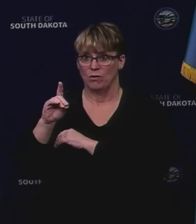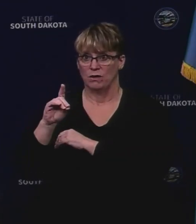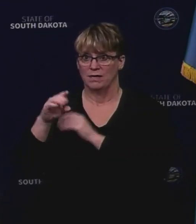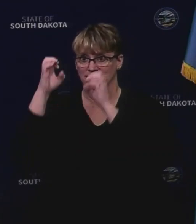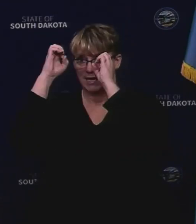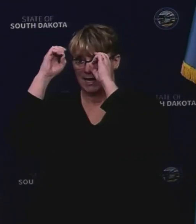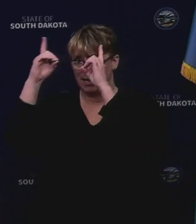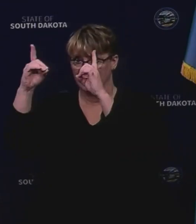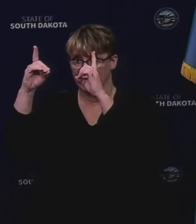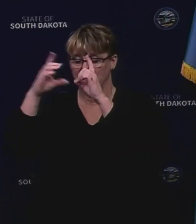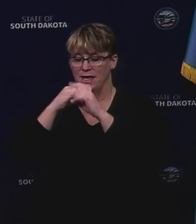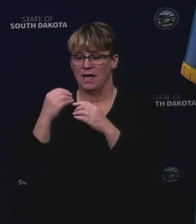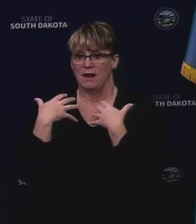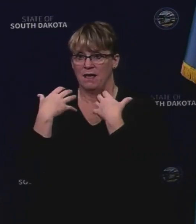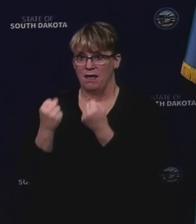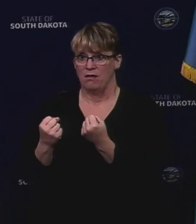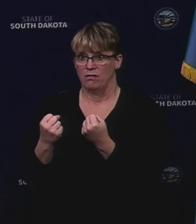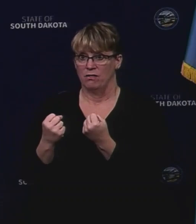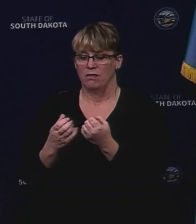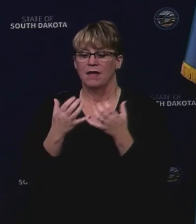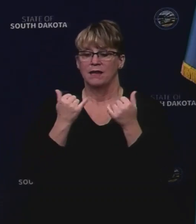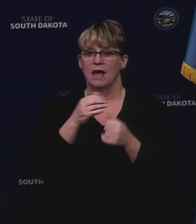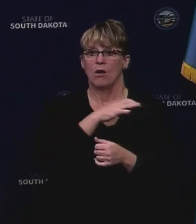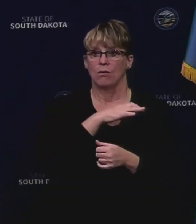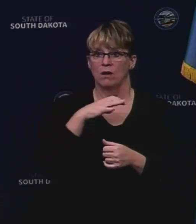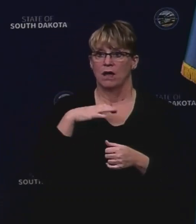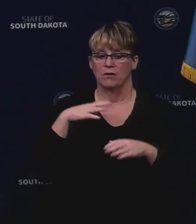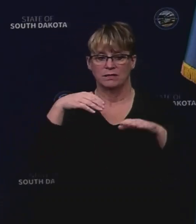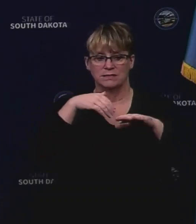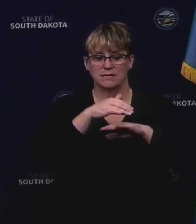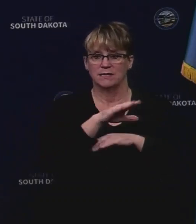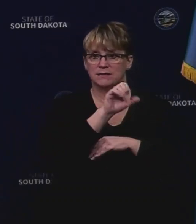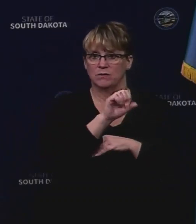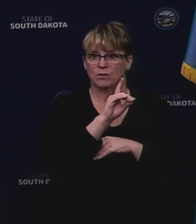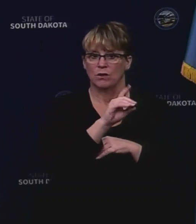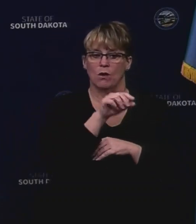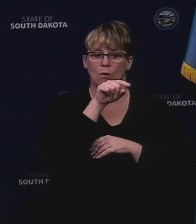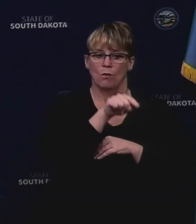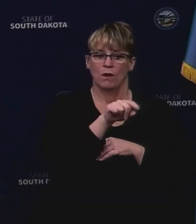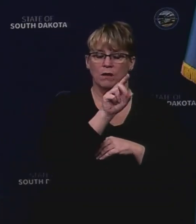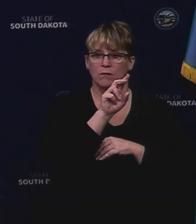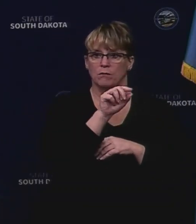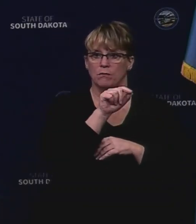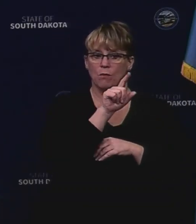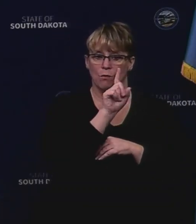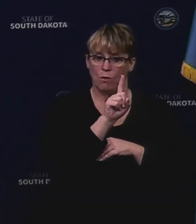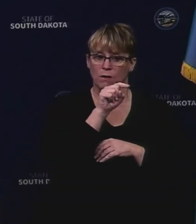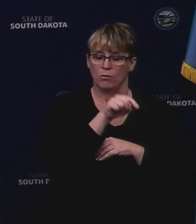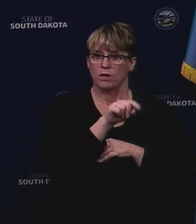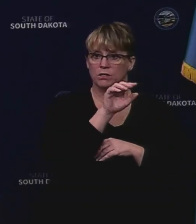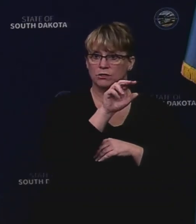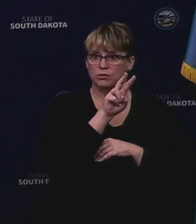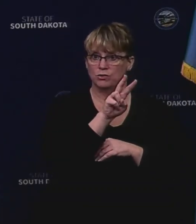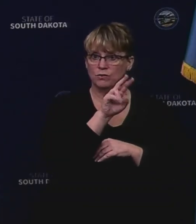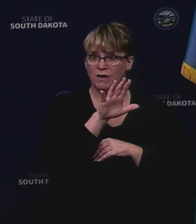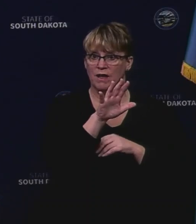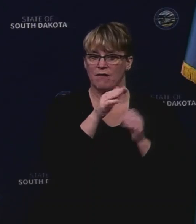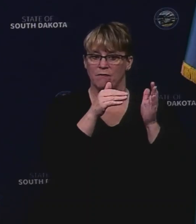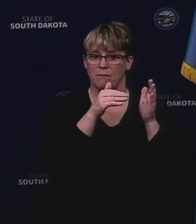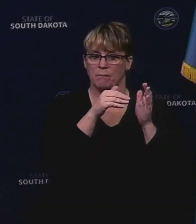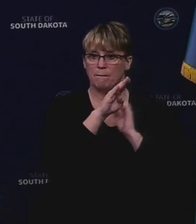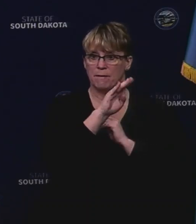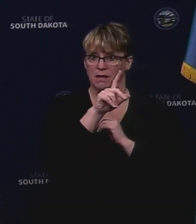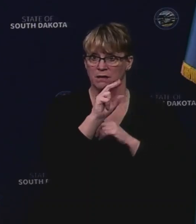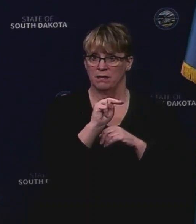education and health care. Now, Congress did send South Dakota $1.25 billion to us, but they tied